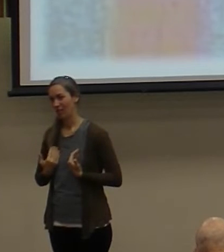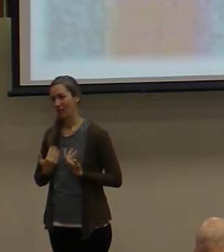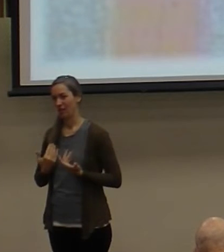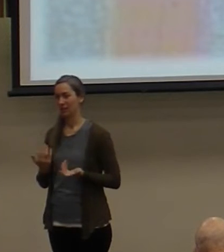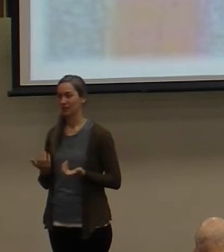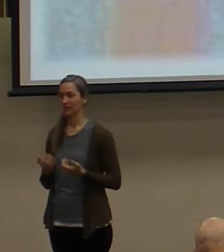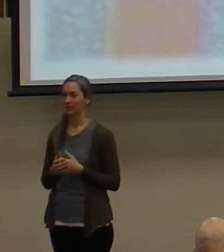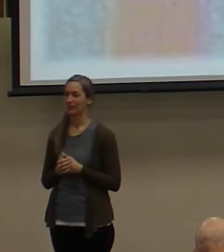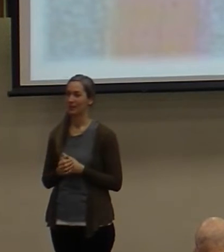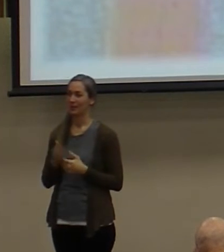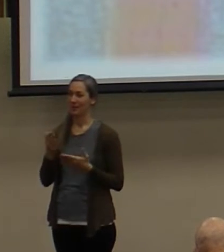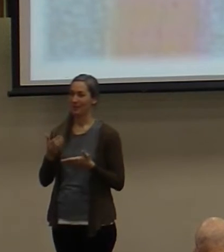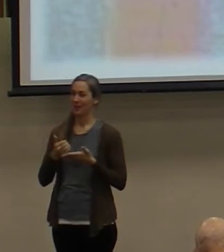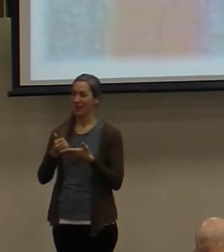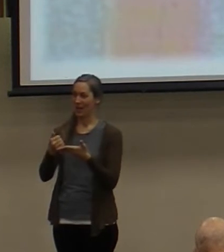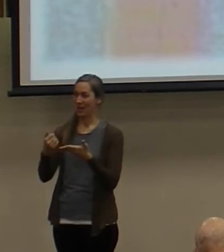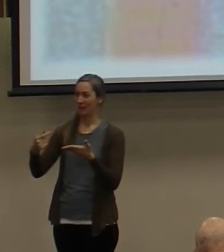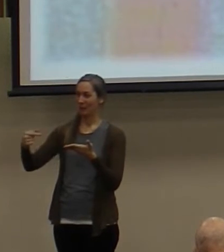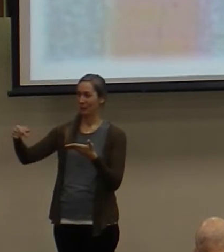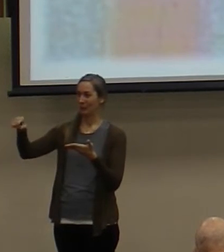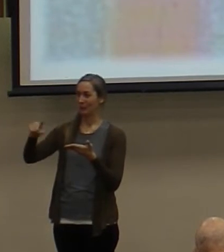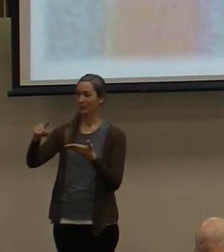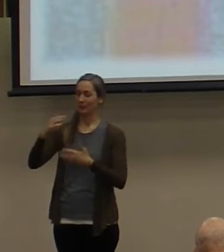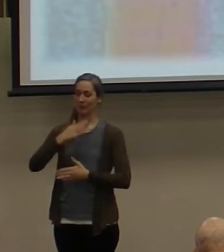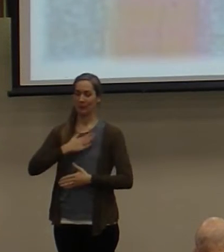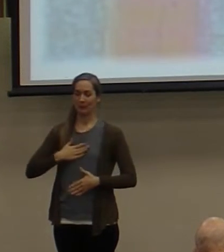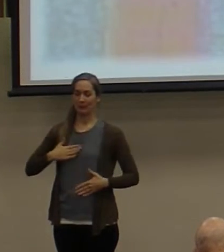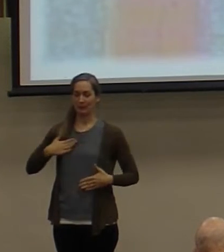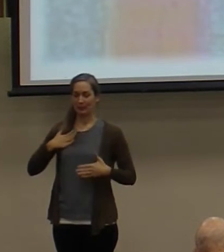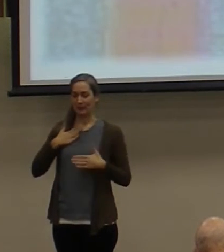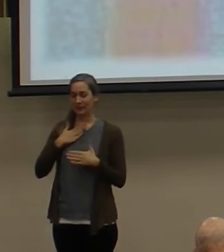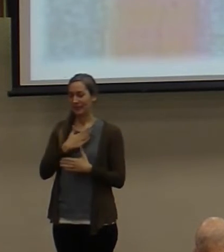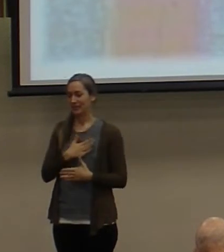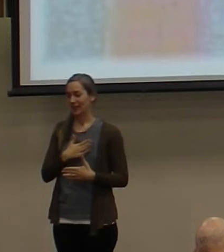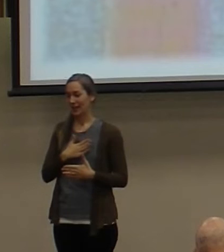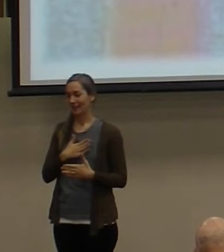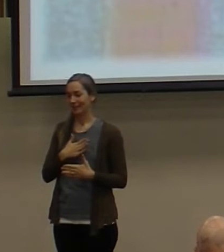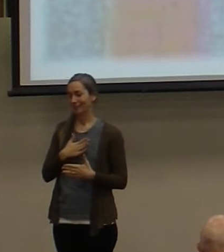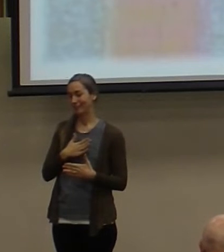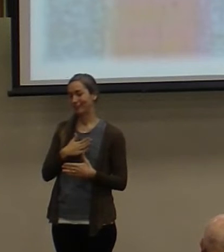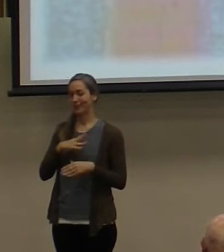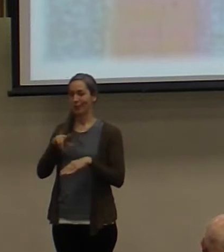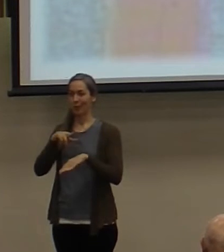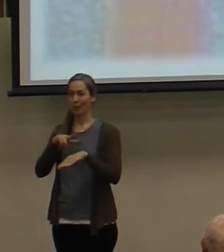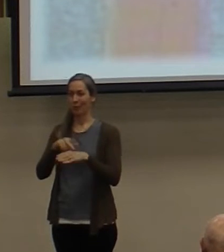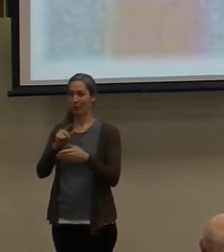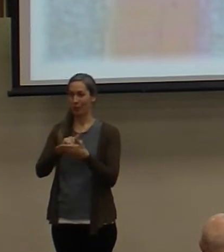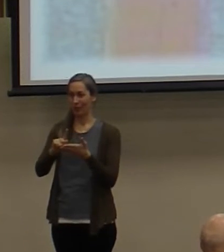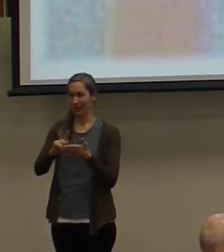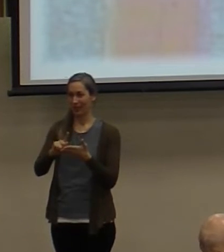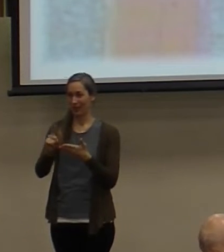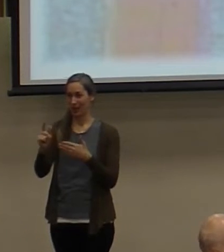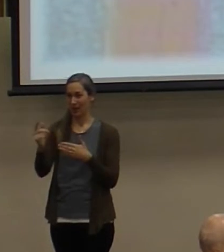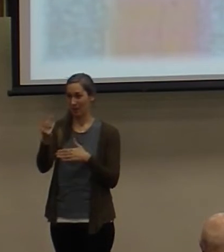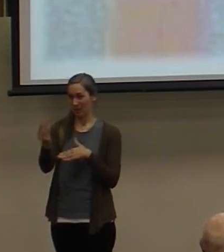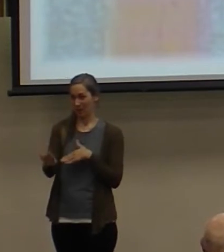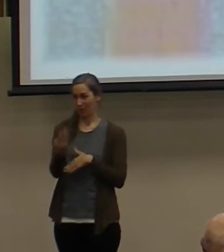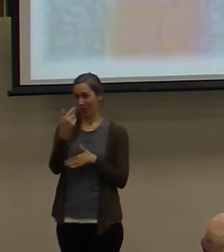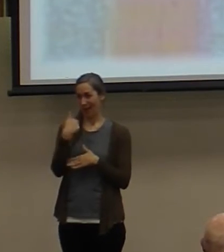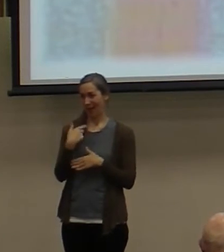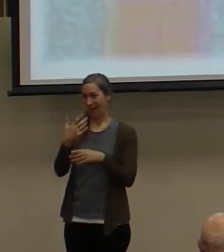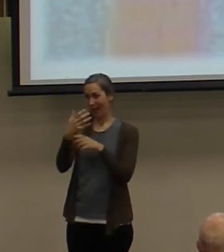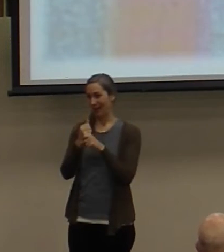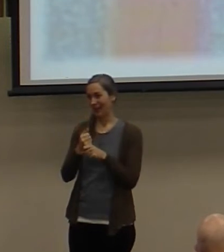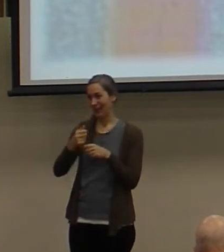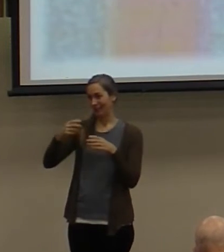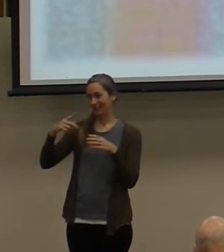Maybe this will help you, appreciate a little bit about the typical week. Each Monday morning, I grab a bowl of cereal and a cup of coffee,